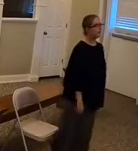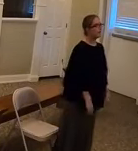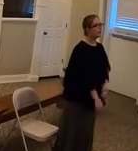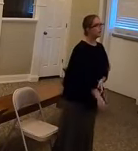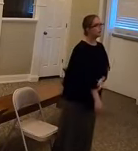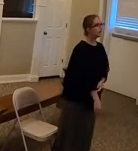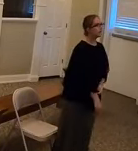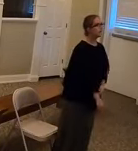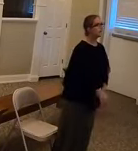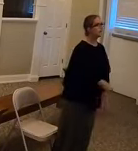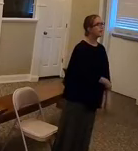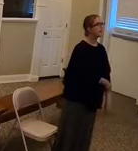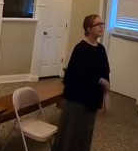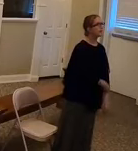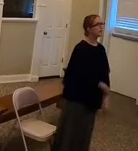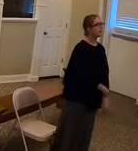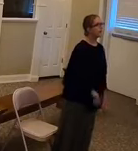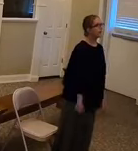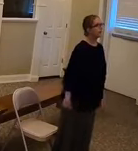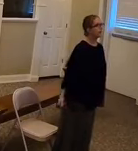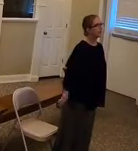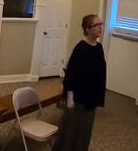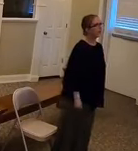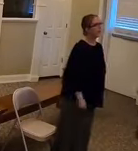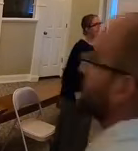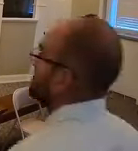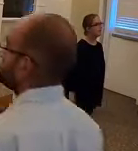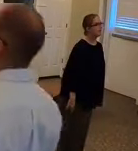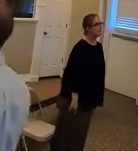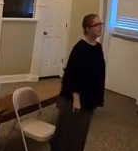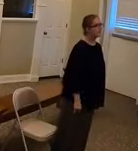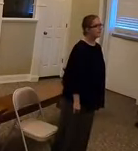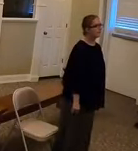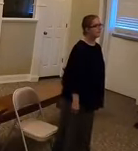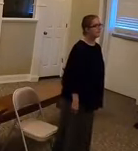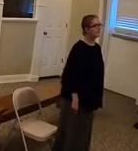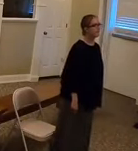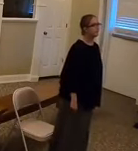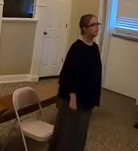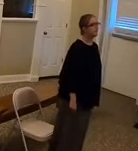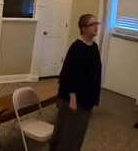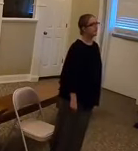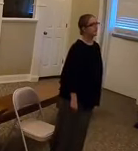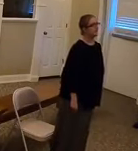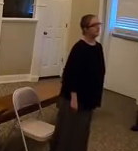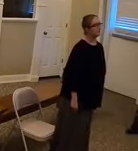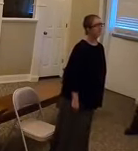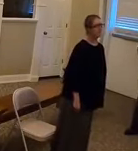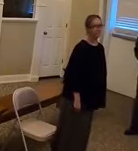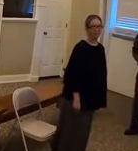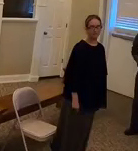we love you. We pray, bless this offering, Lord, in Jesus' mighty name. Hallelujah. Thank you, Jesus. Hallelujah.